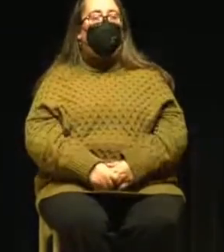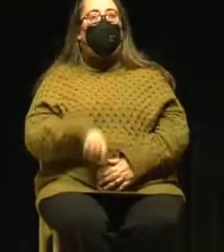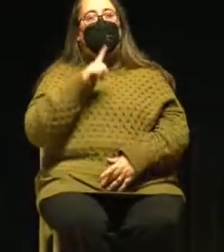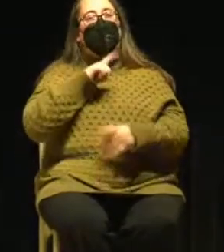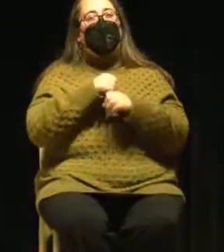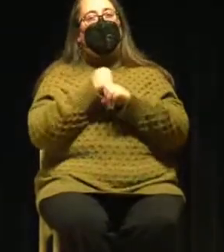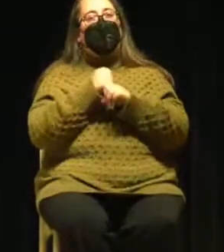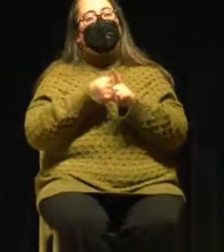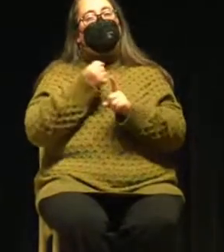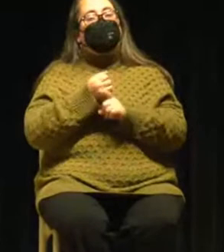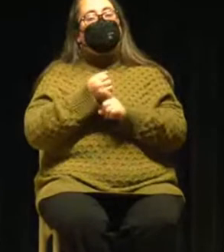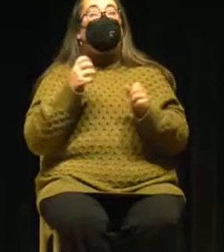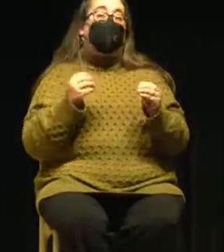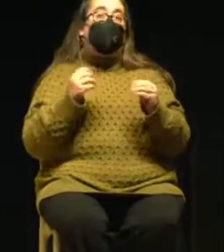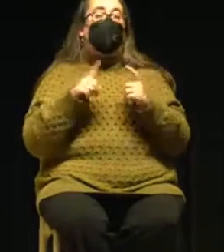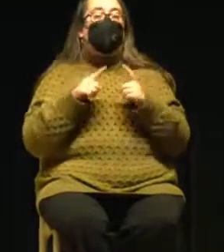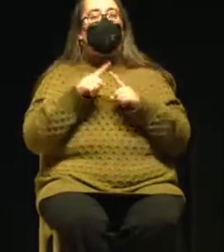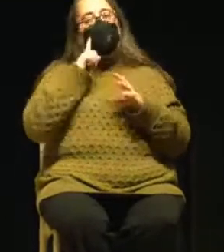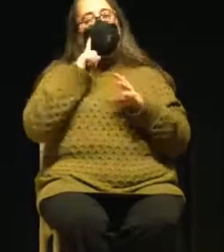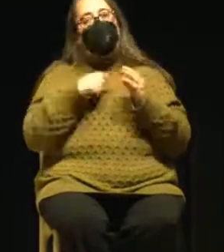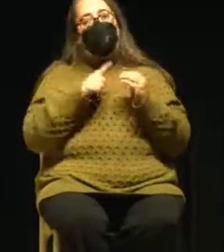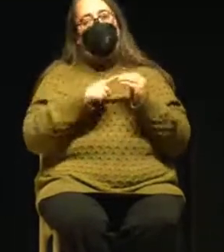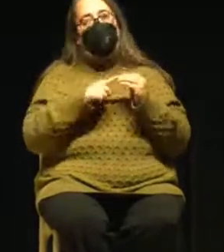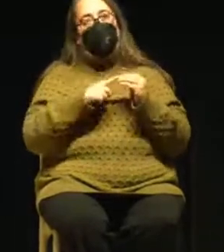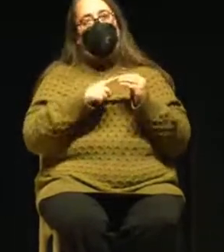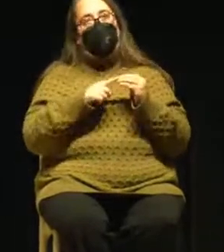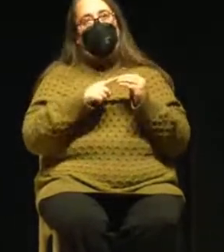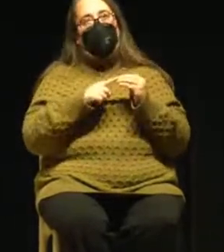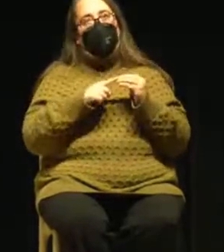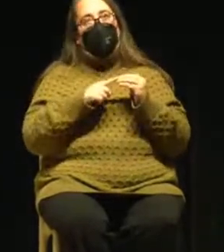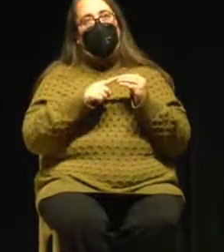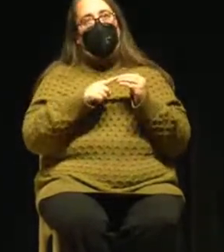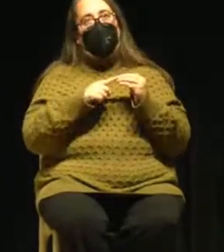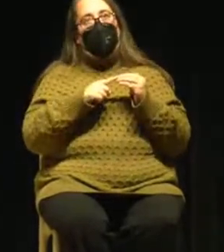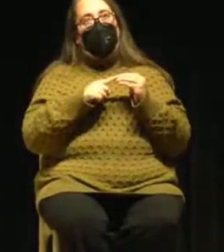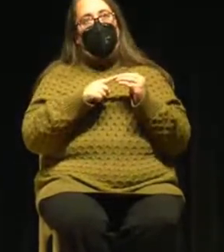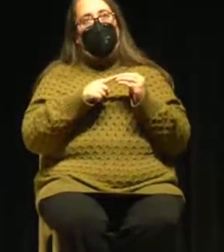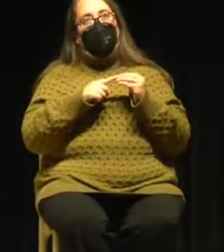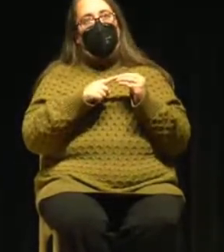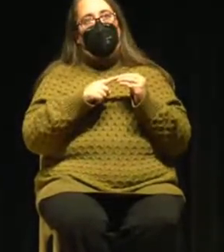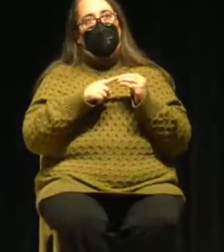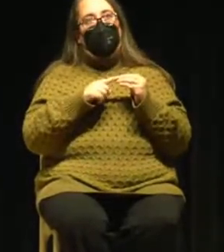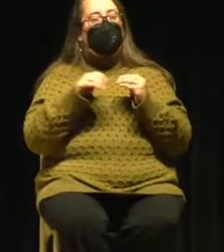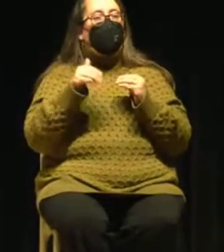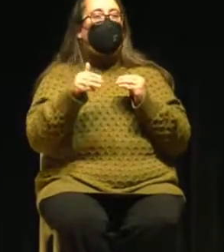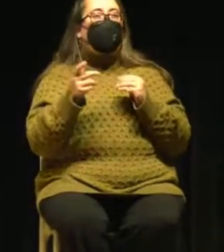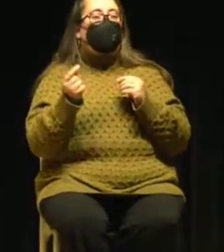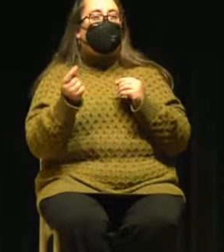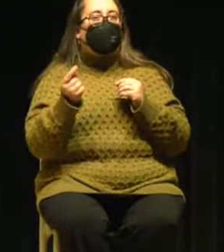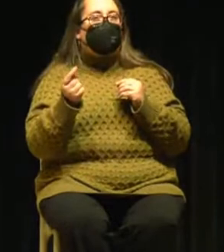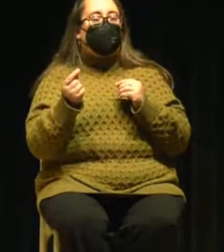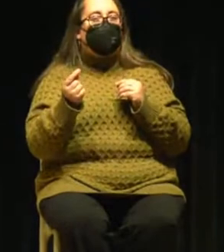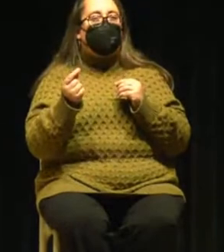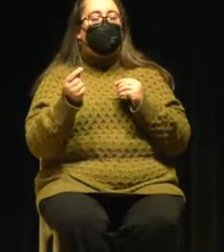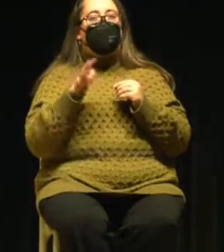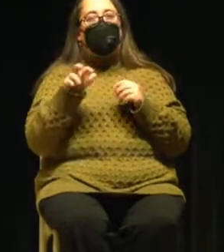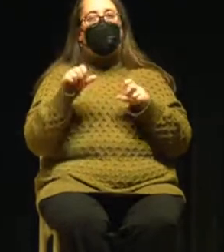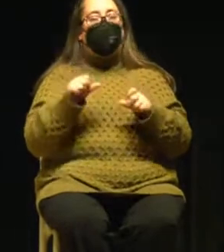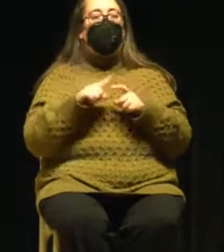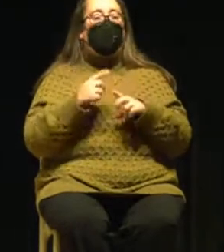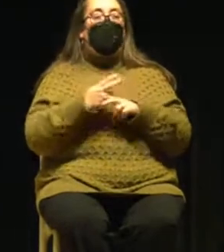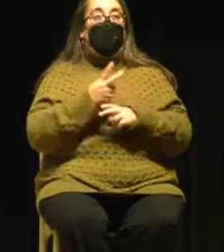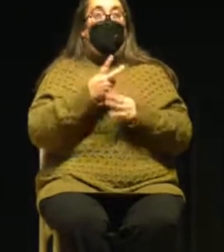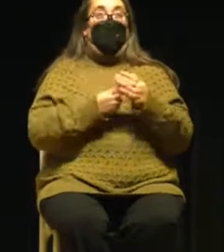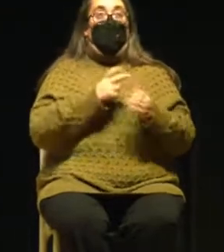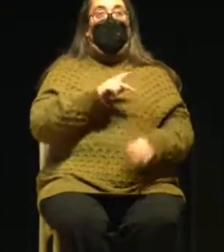an impact. And so when you think about kind of the next corner that you want to see around and your ability to use both